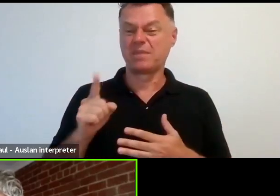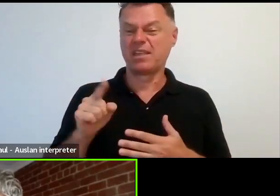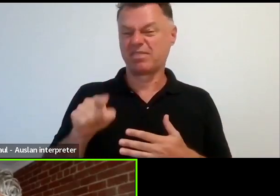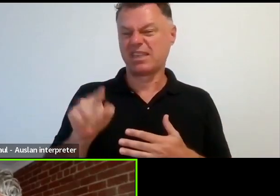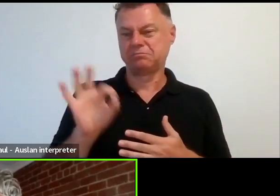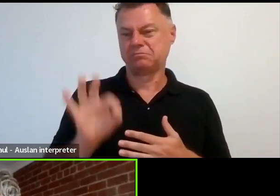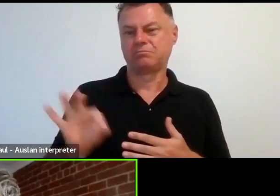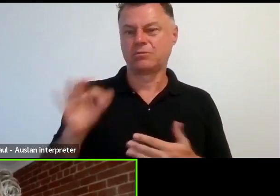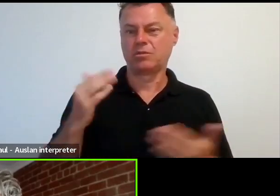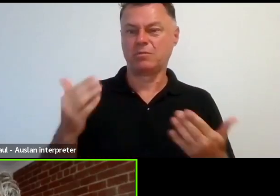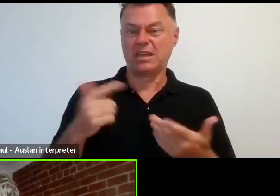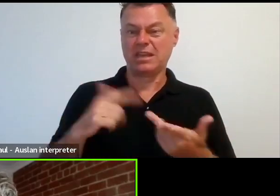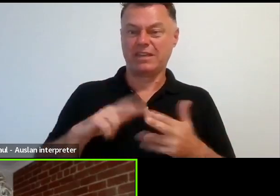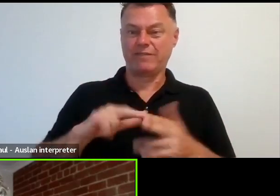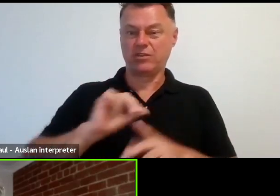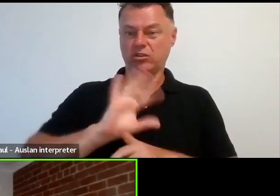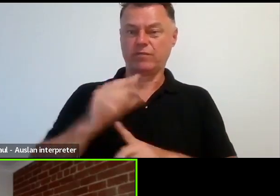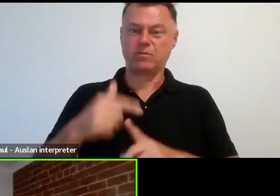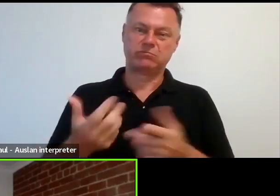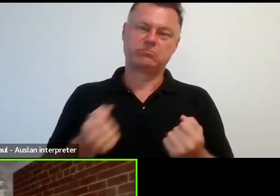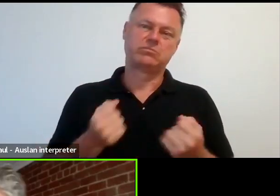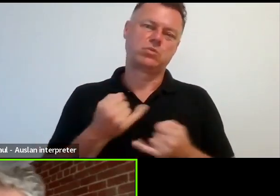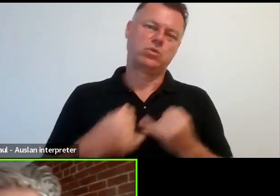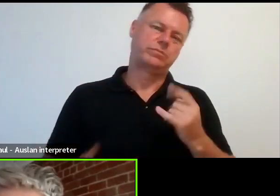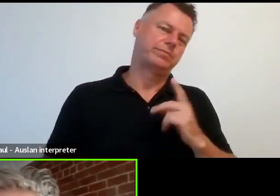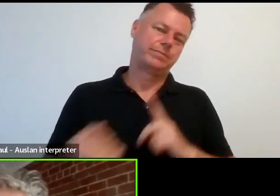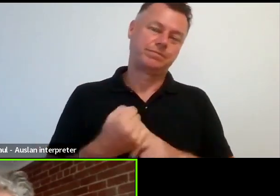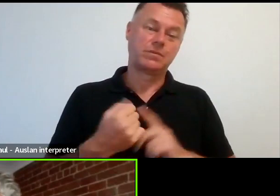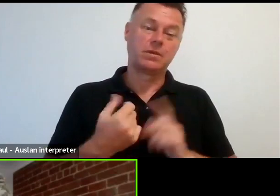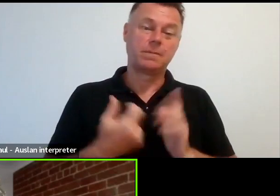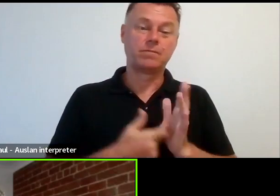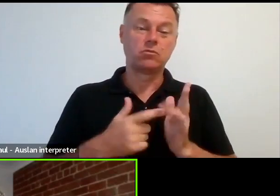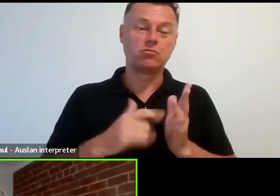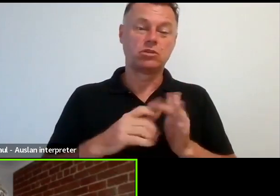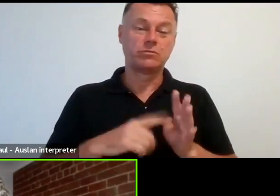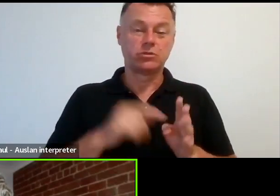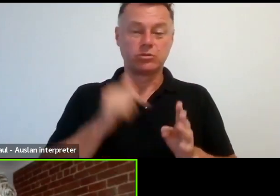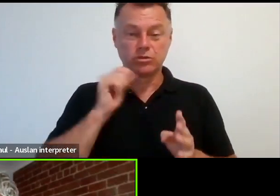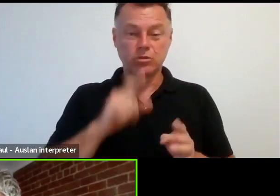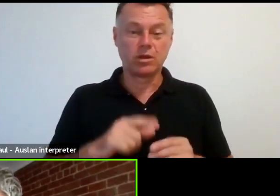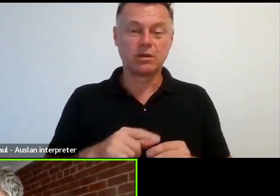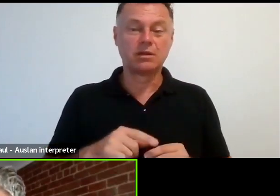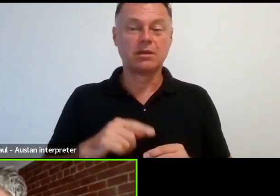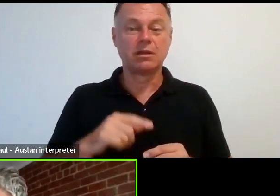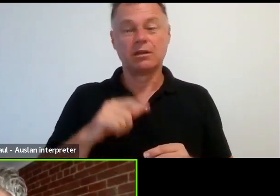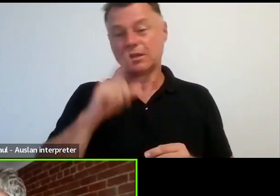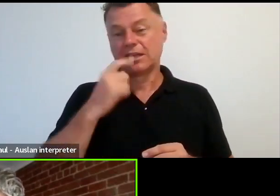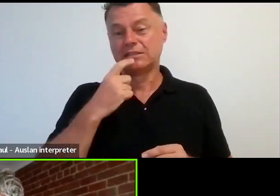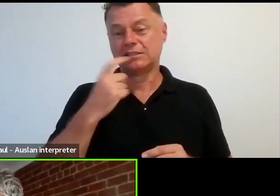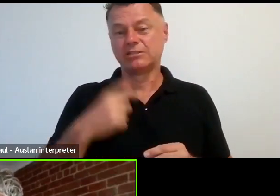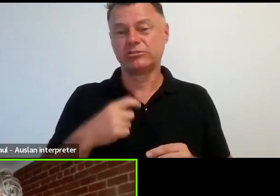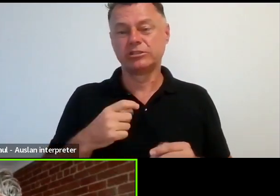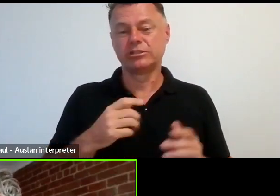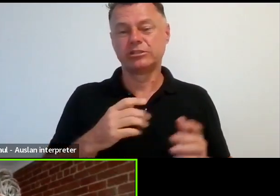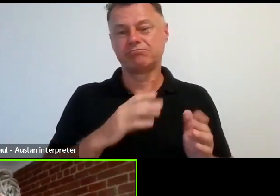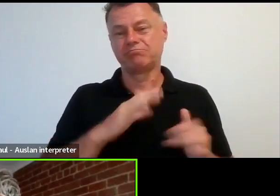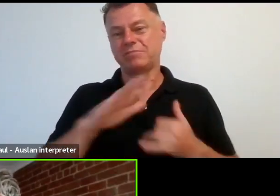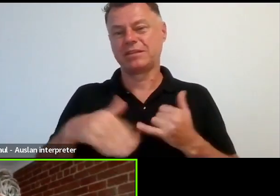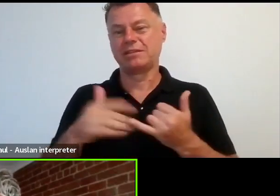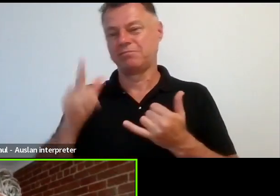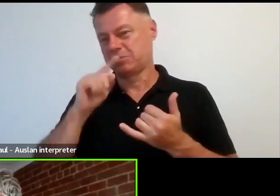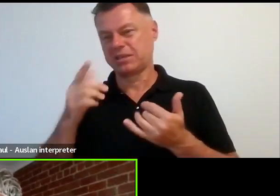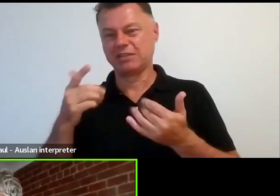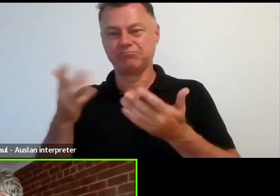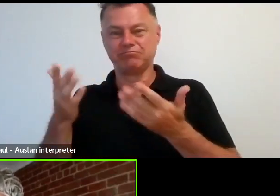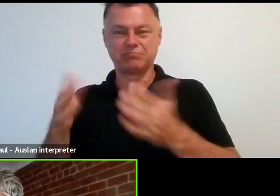like if I was to have that. And certainly at my tender age, Rosemary, COVID can be quite a severe disease. So the